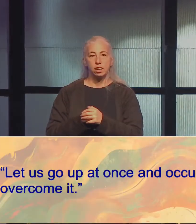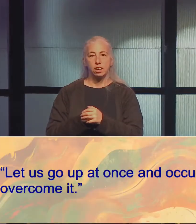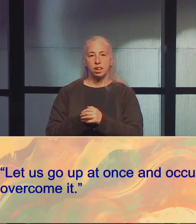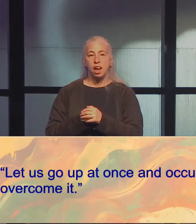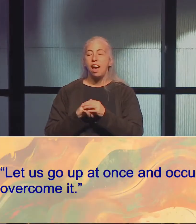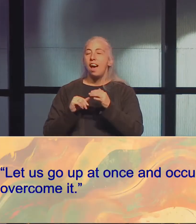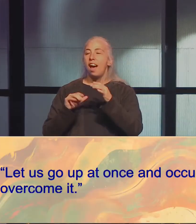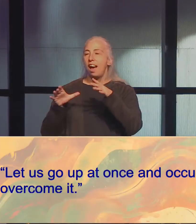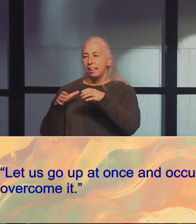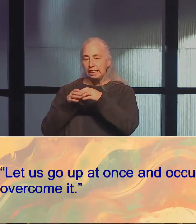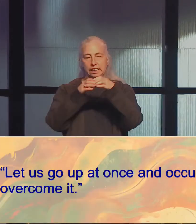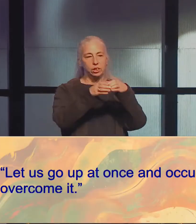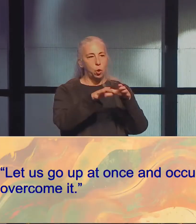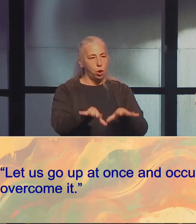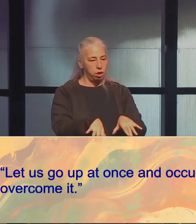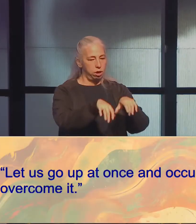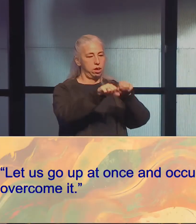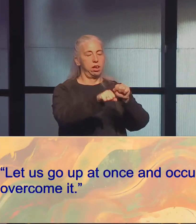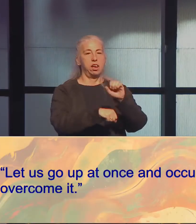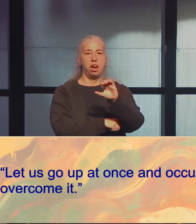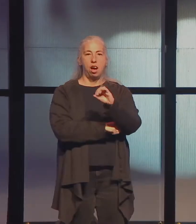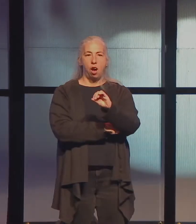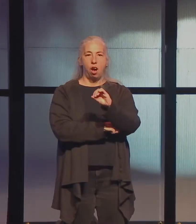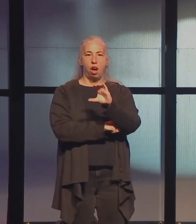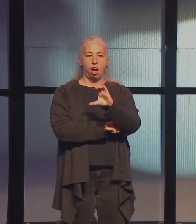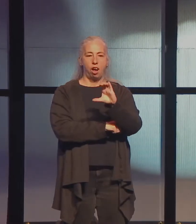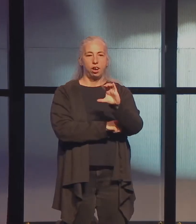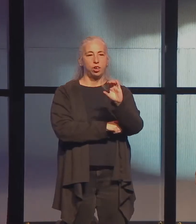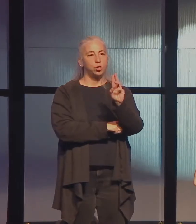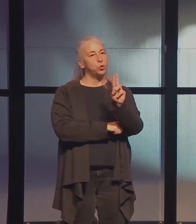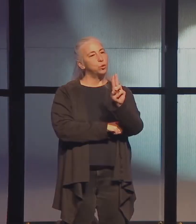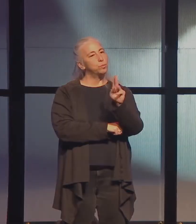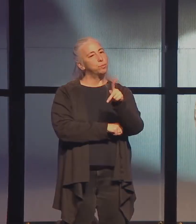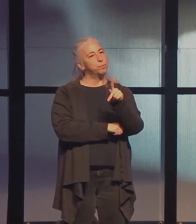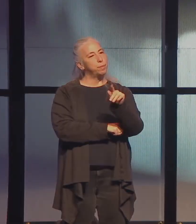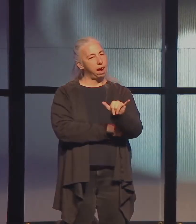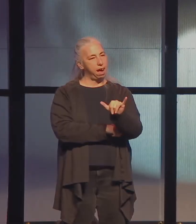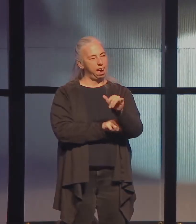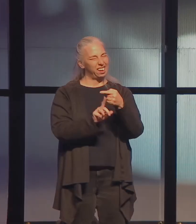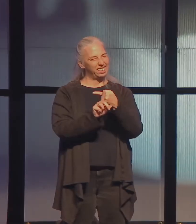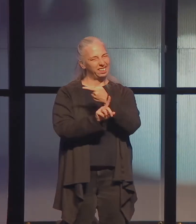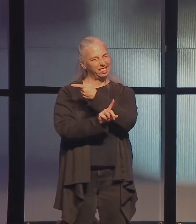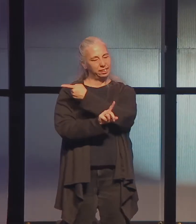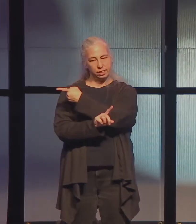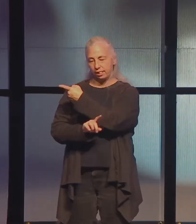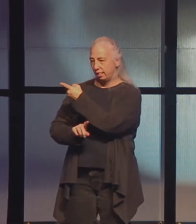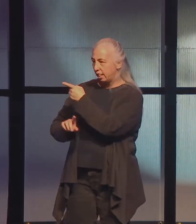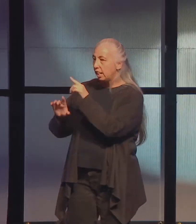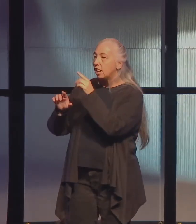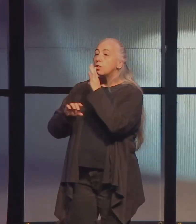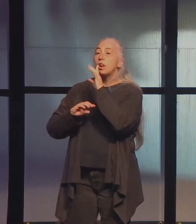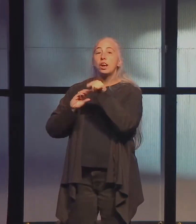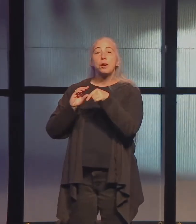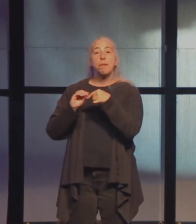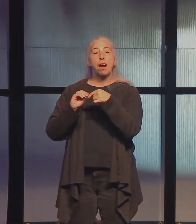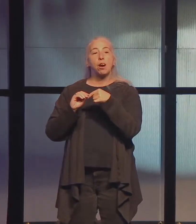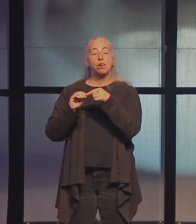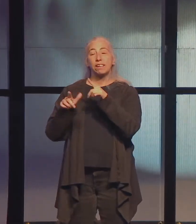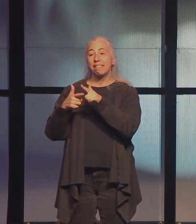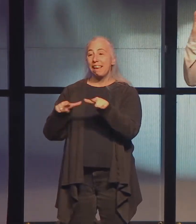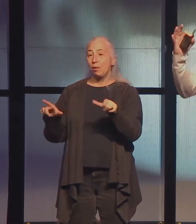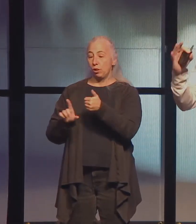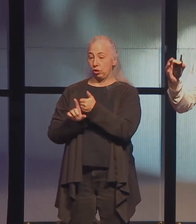it. So can we pause for a second? I love to do these little sidebars because we need to talk about jarring language that